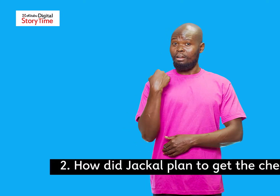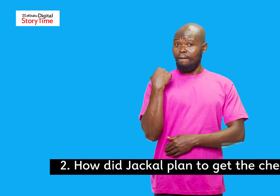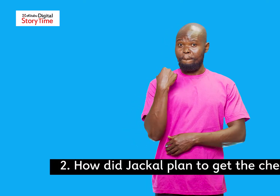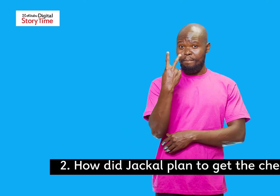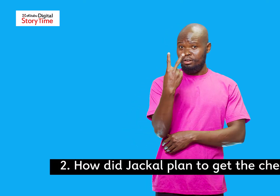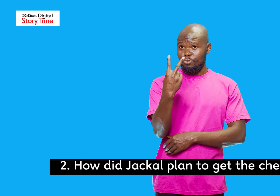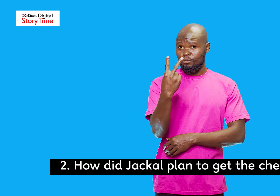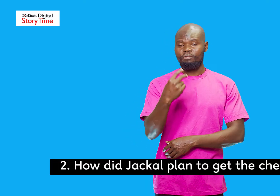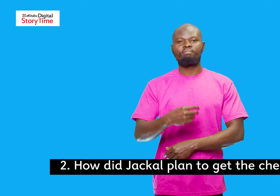Number 2.